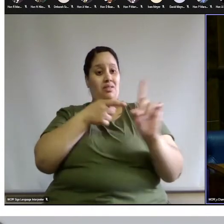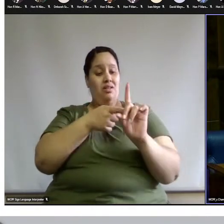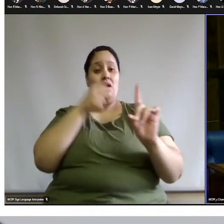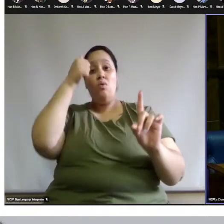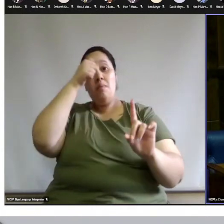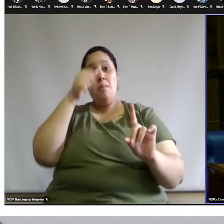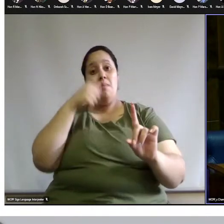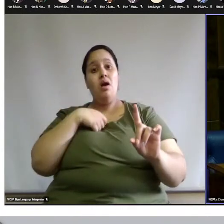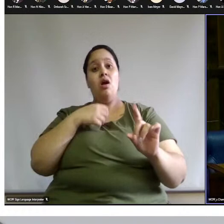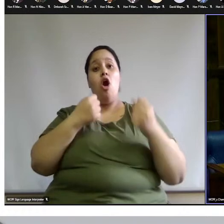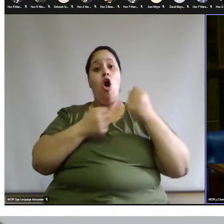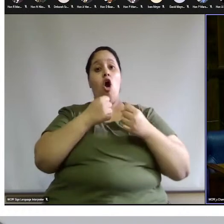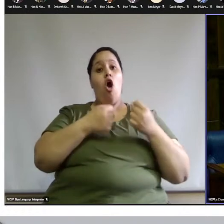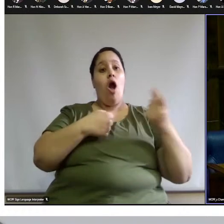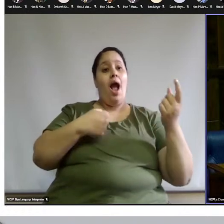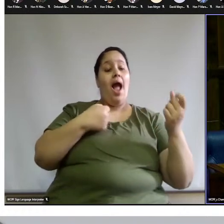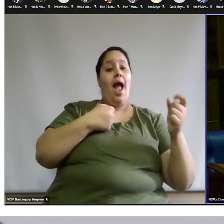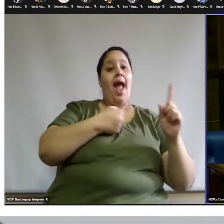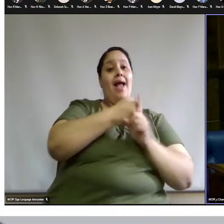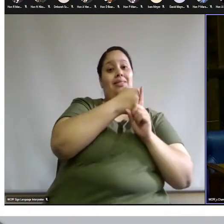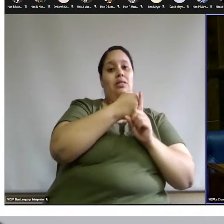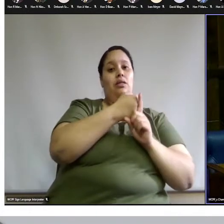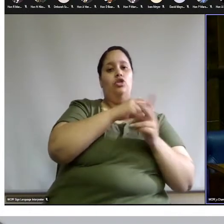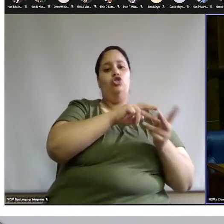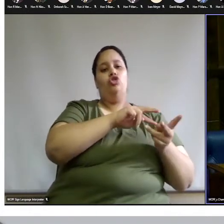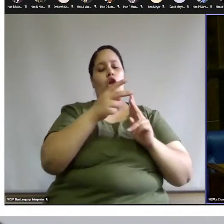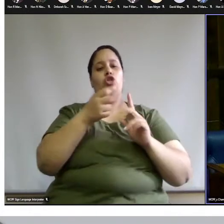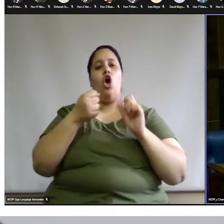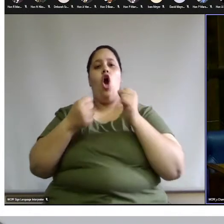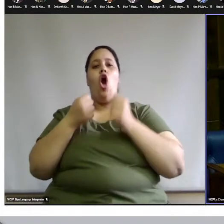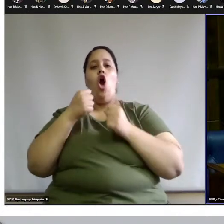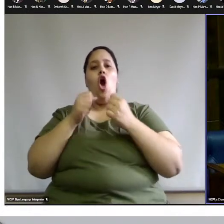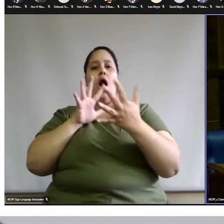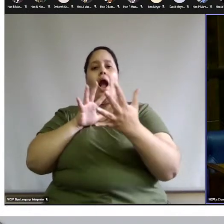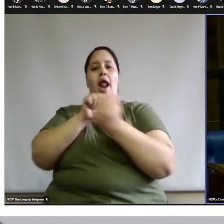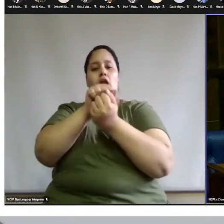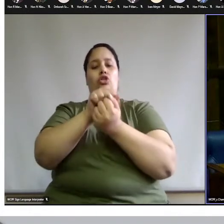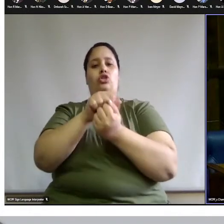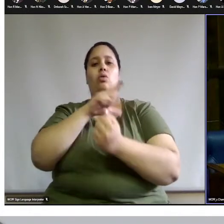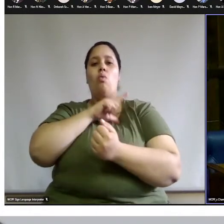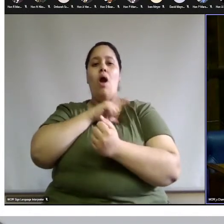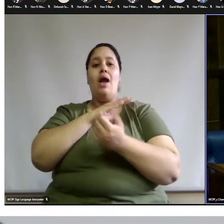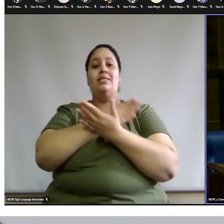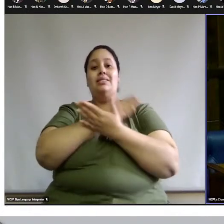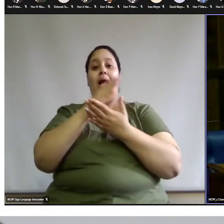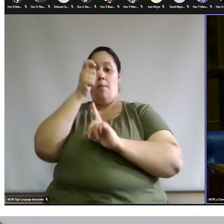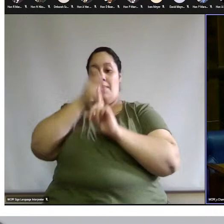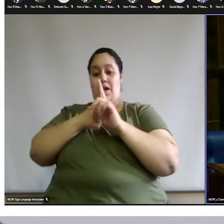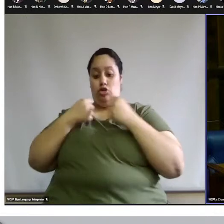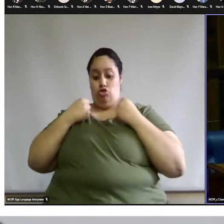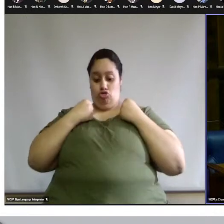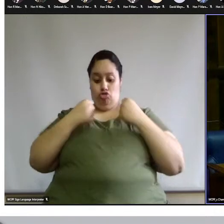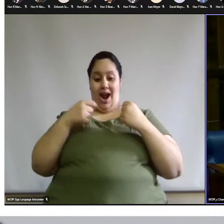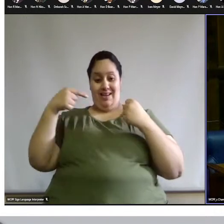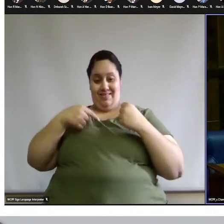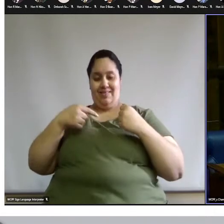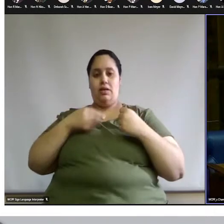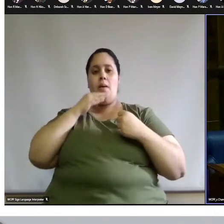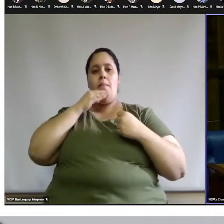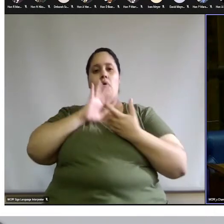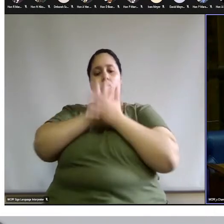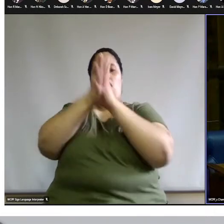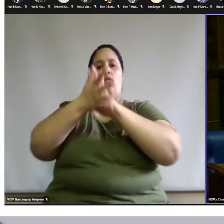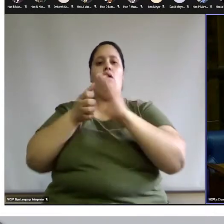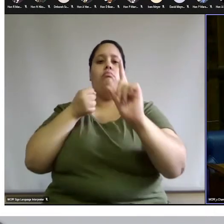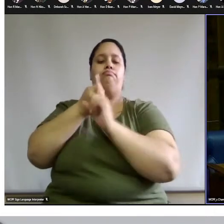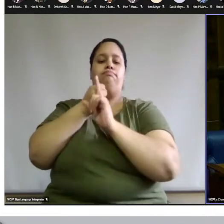car accidents to car crashes because somebody behind that wheel caused the crash or somebody caused